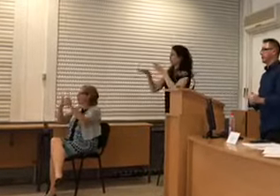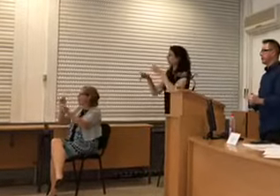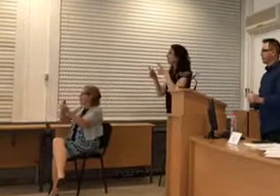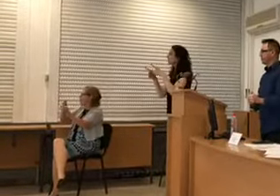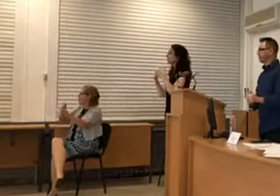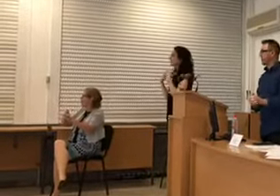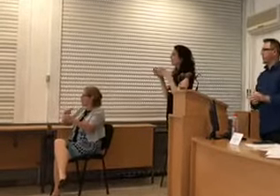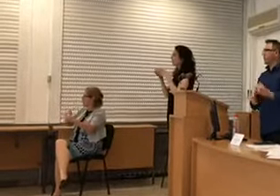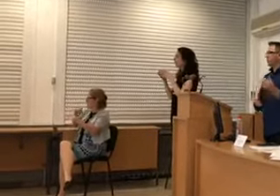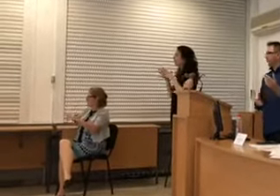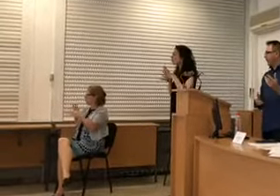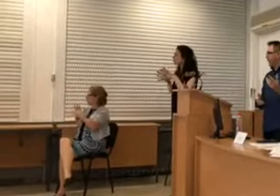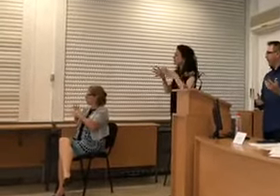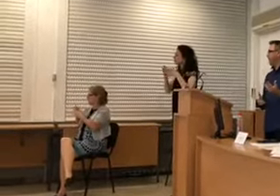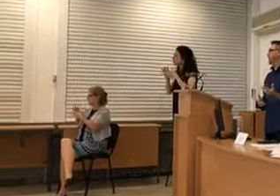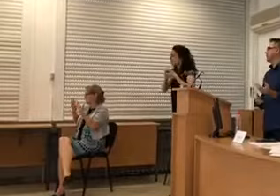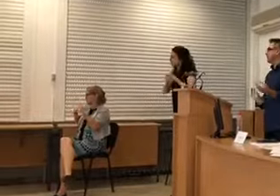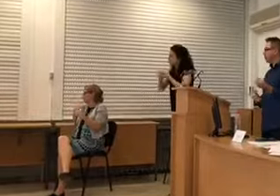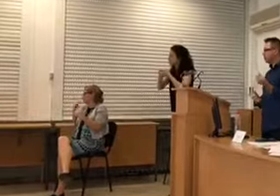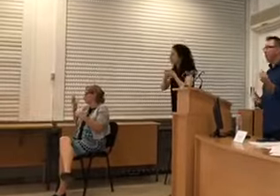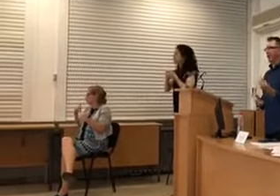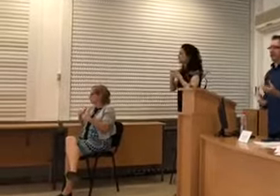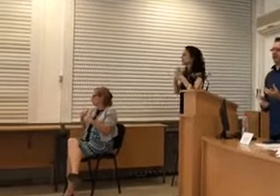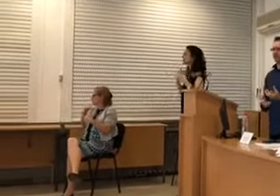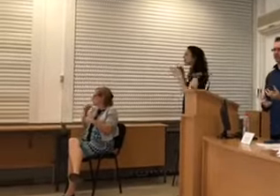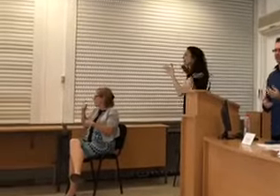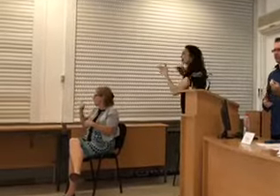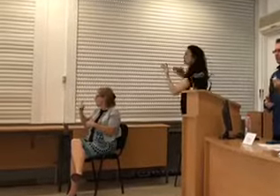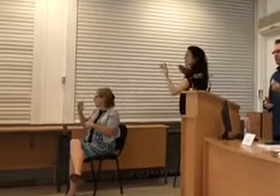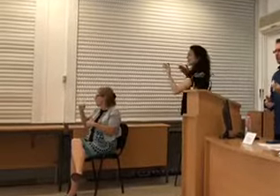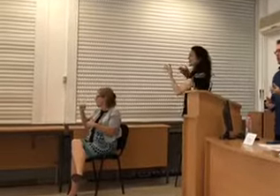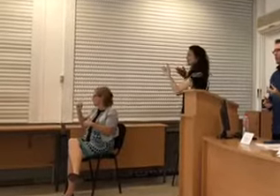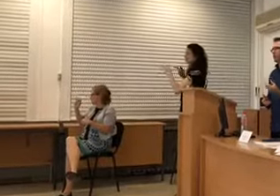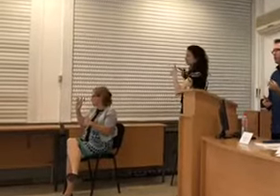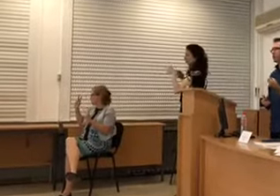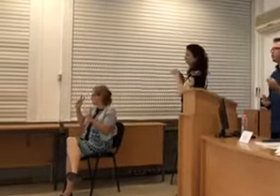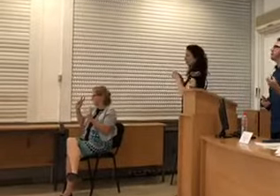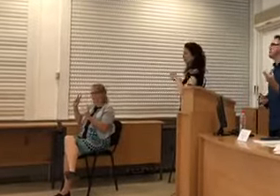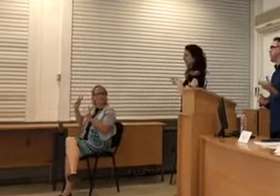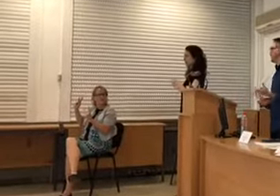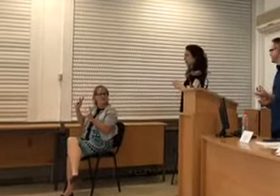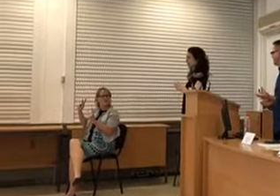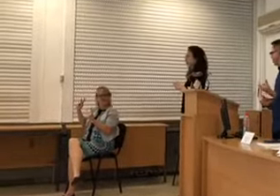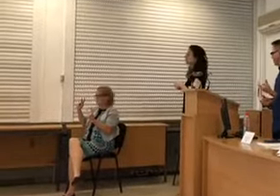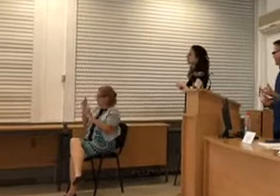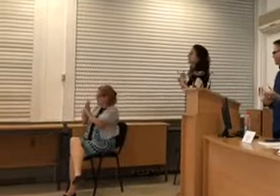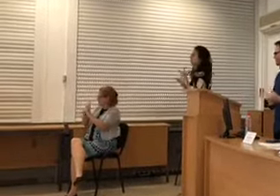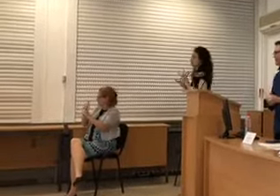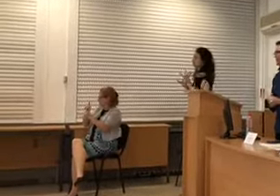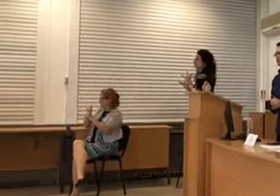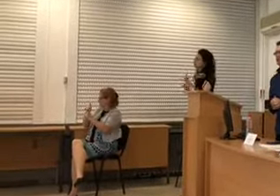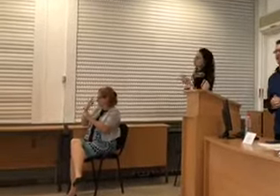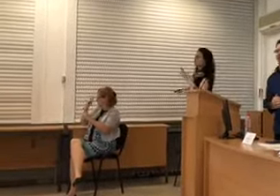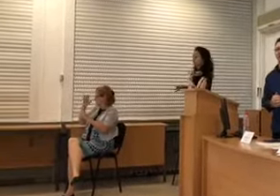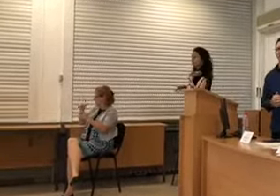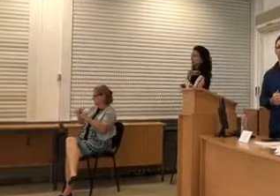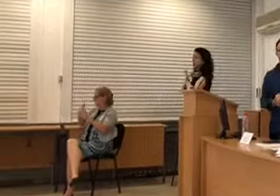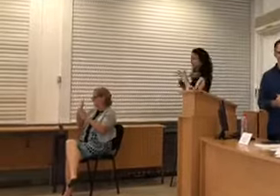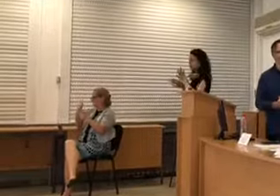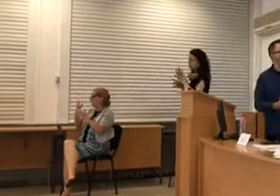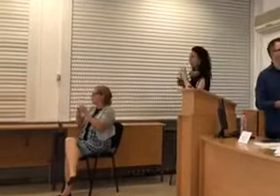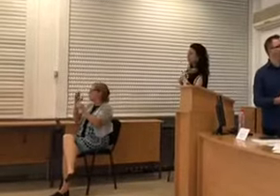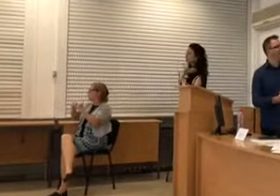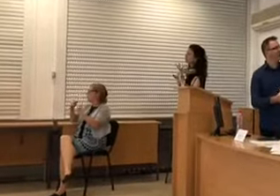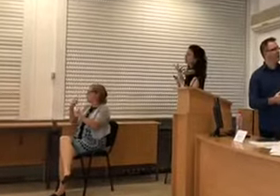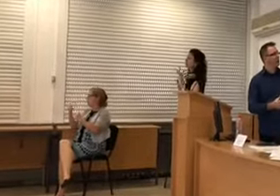their relationship. There are not one cases of people suicides because of this